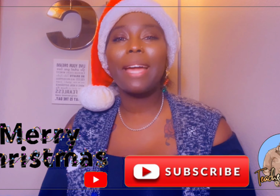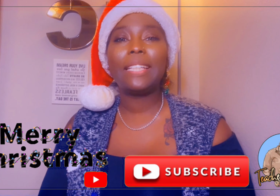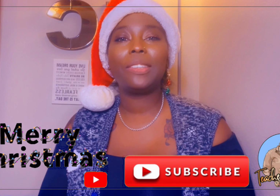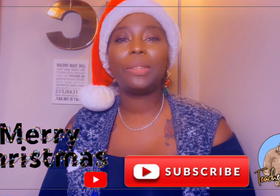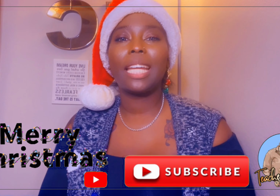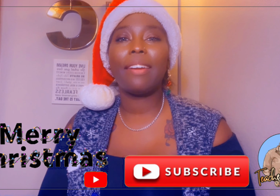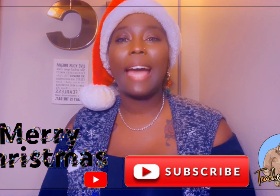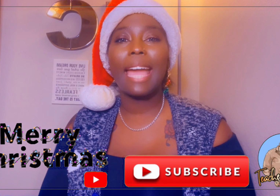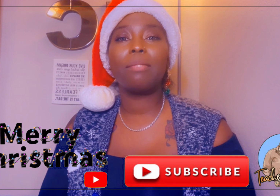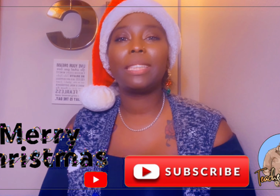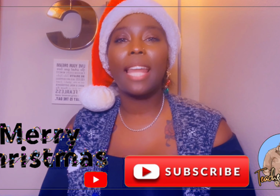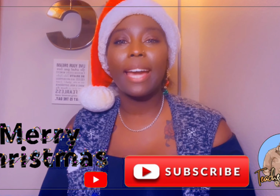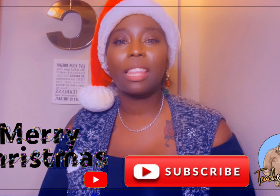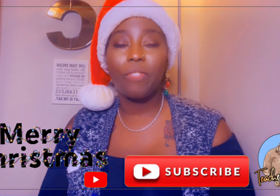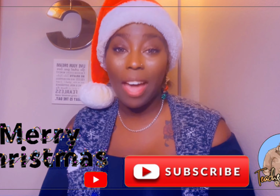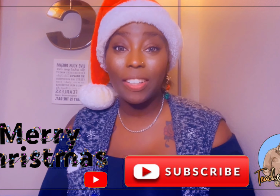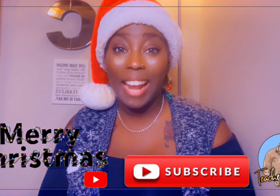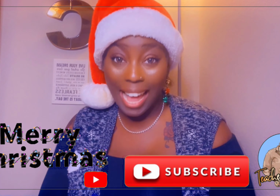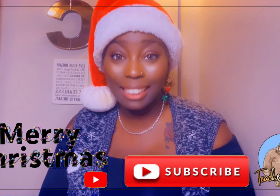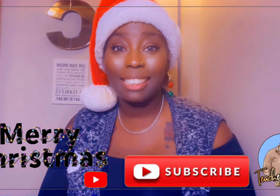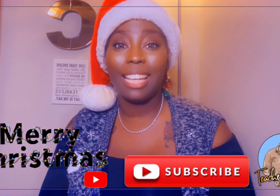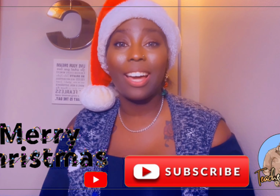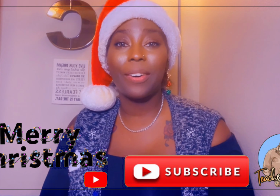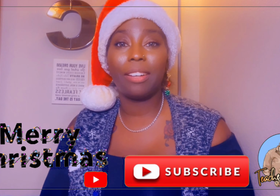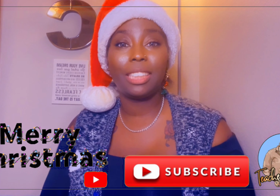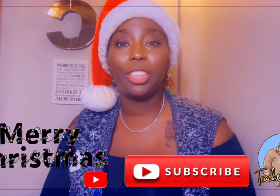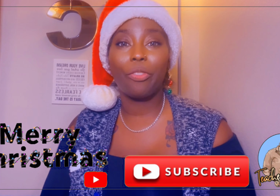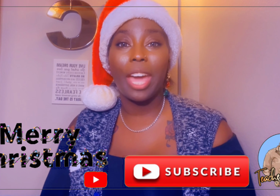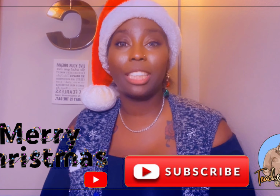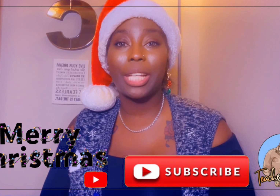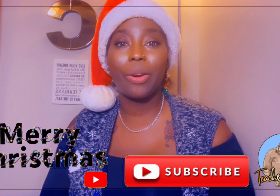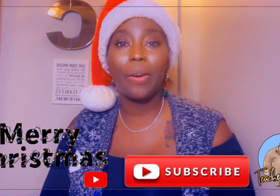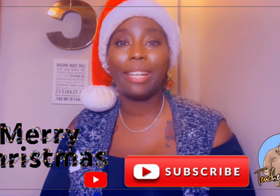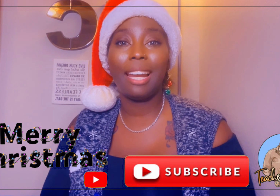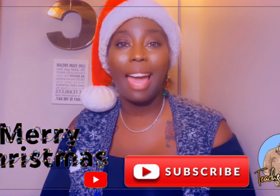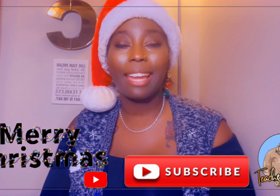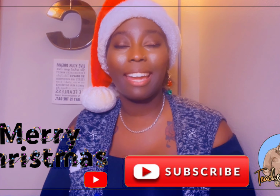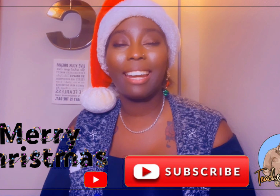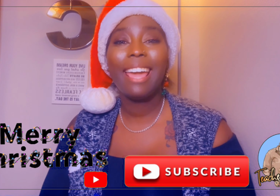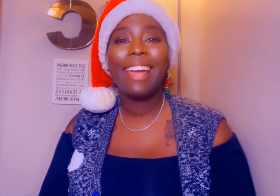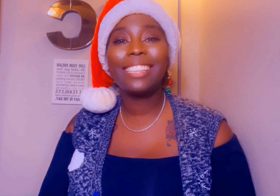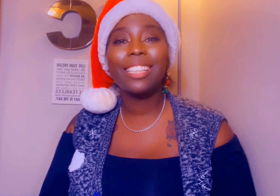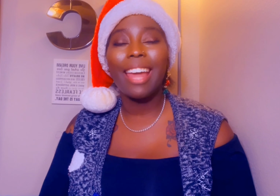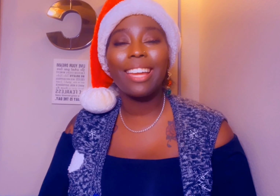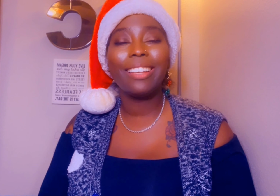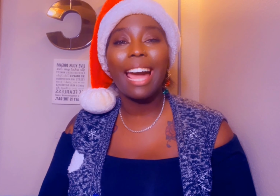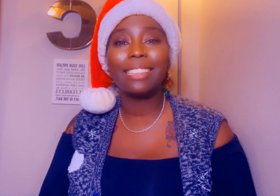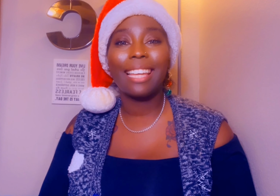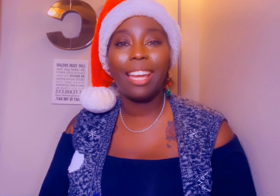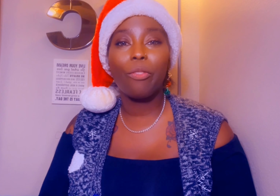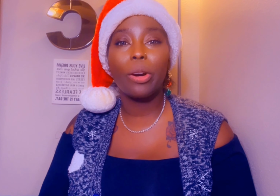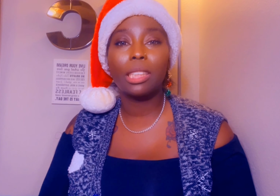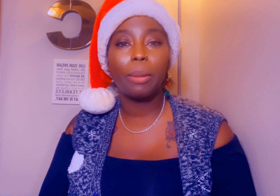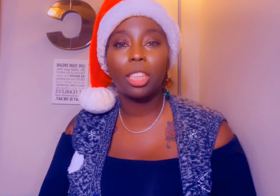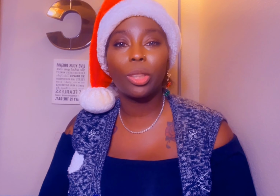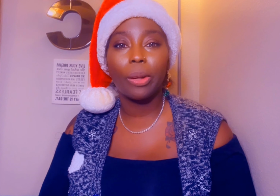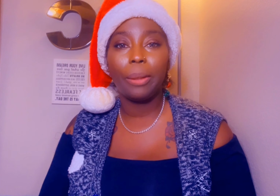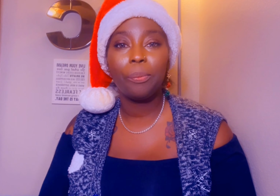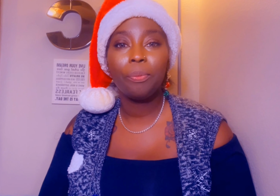my YouTube channel. I am Miss Lockett, the founder and CEO of Teacher Fashion on Lockett. And tonight you guys are in for a special treat.